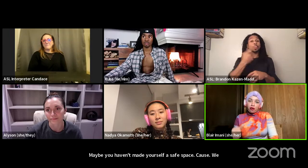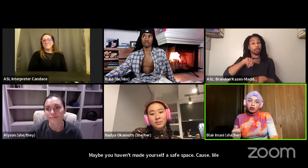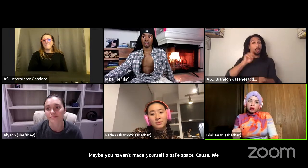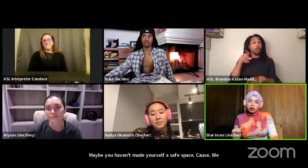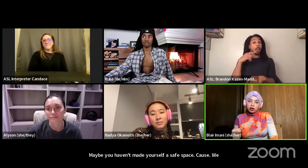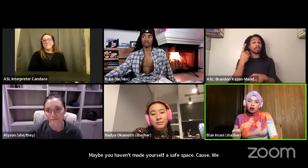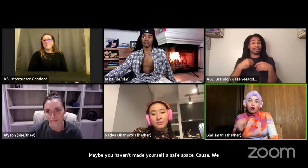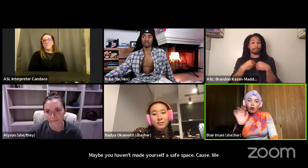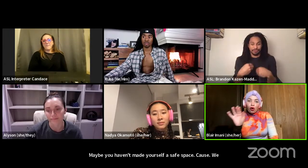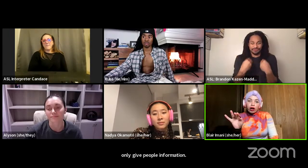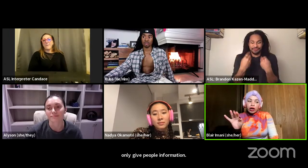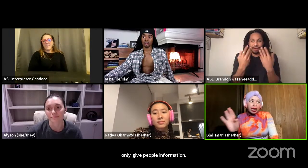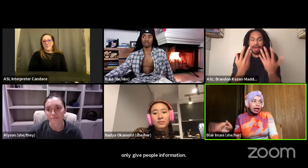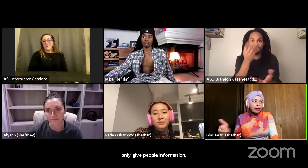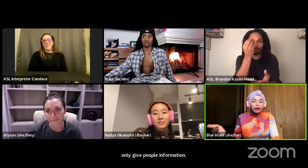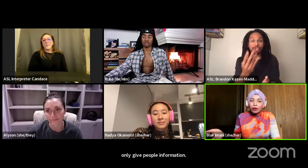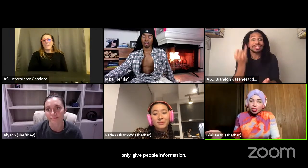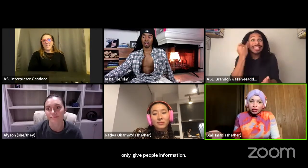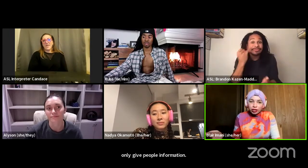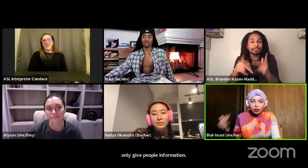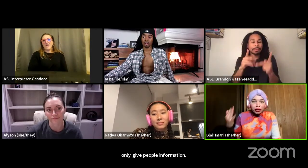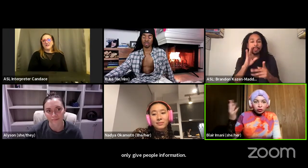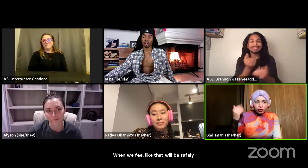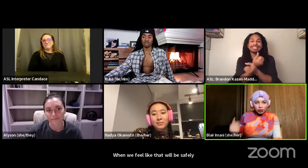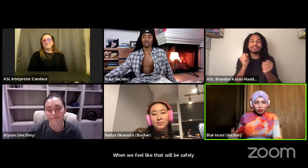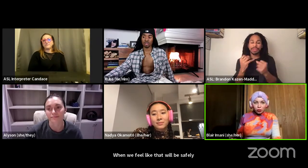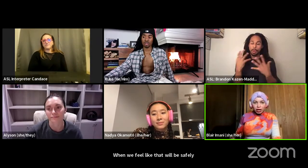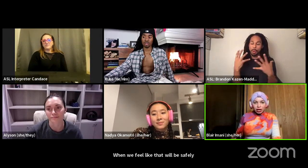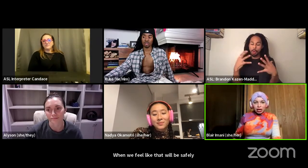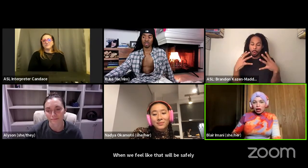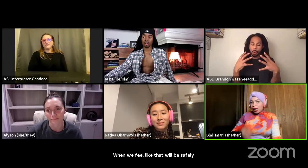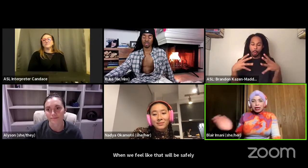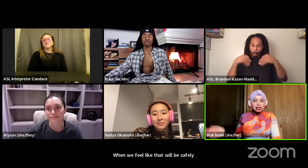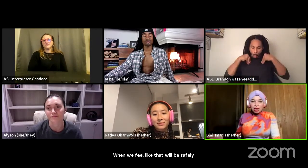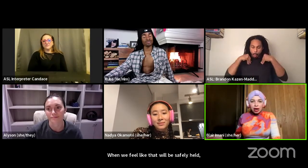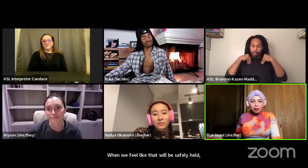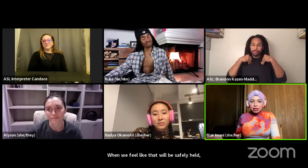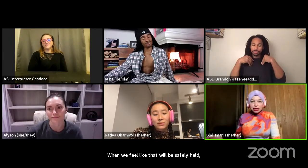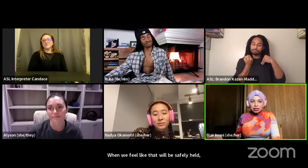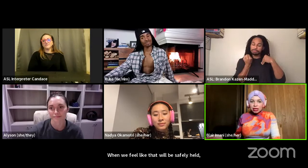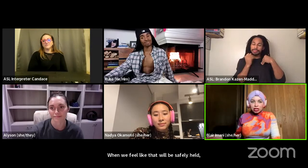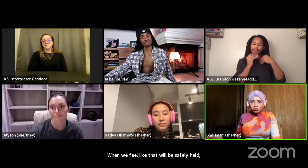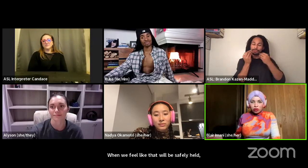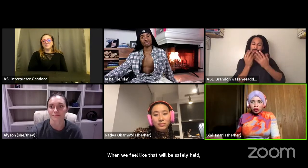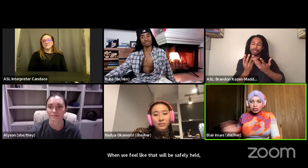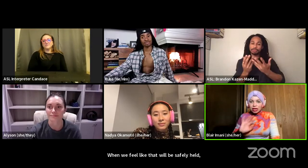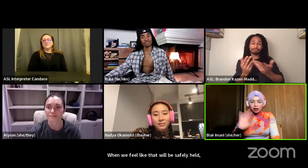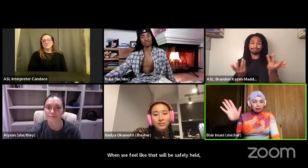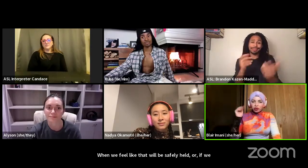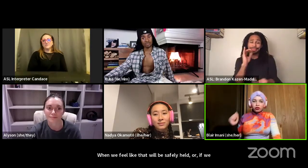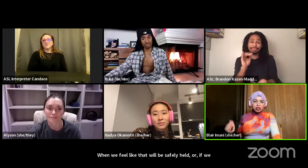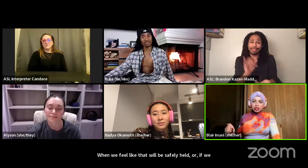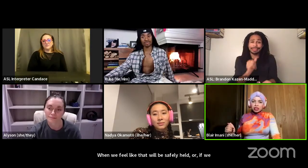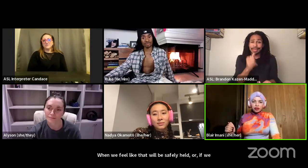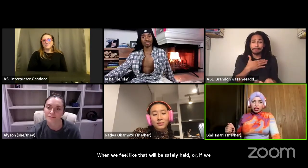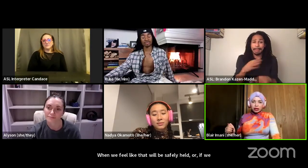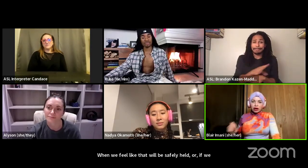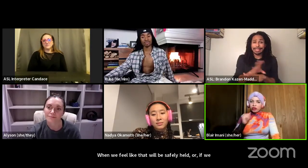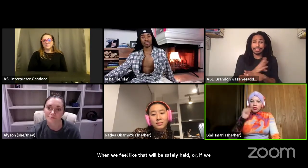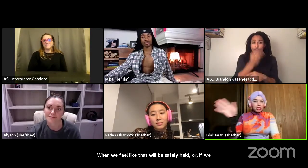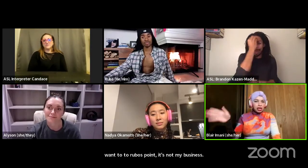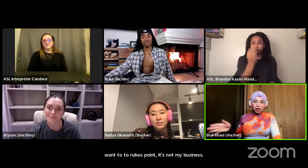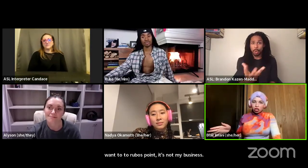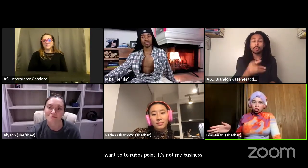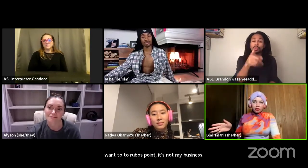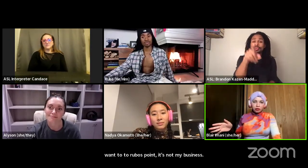safely held. Or if we want to Ruba's point, it's not my business to let you know this. You just need to